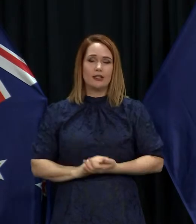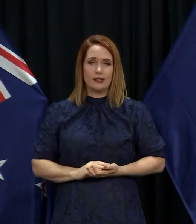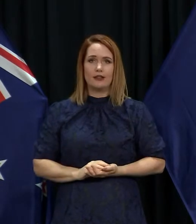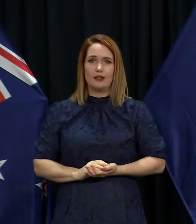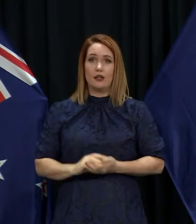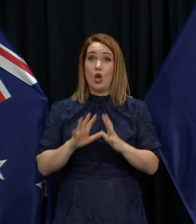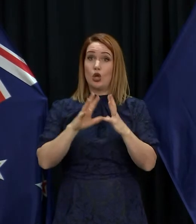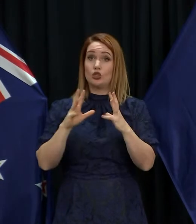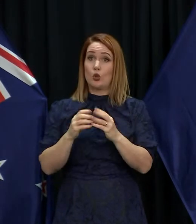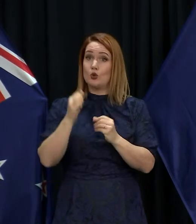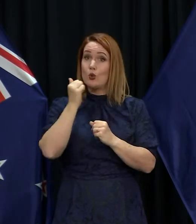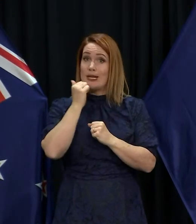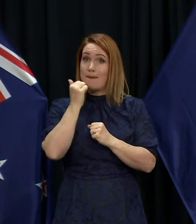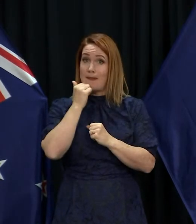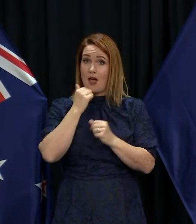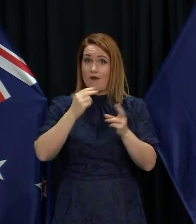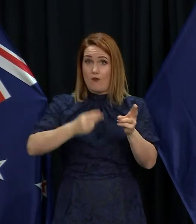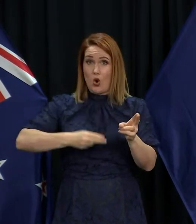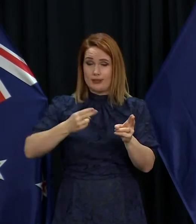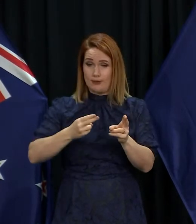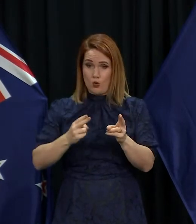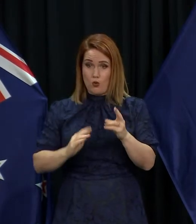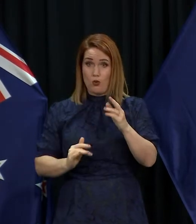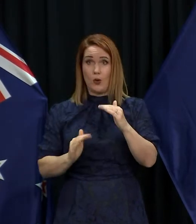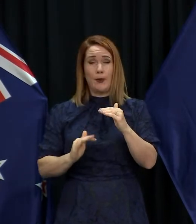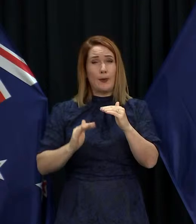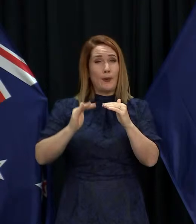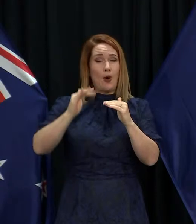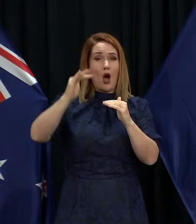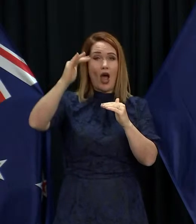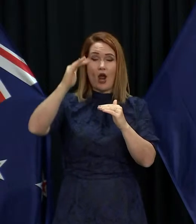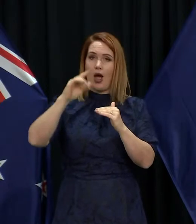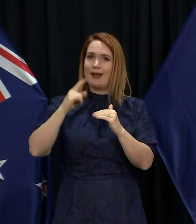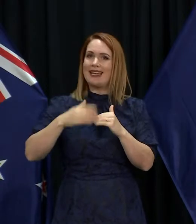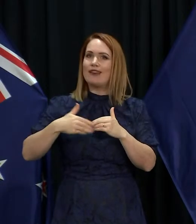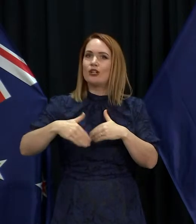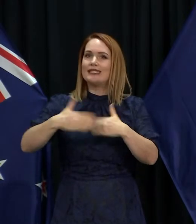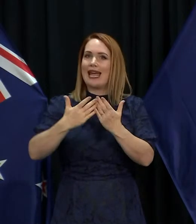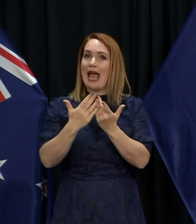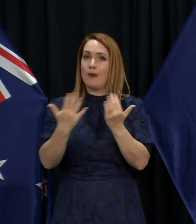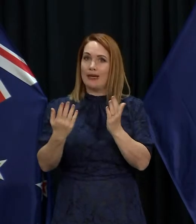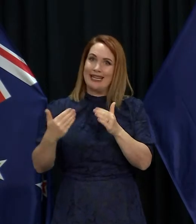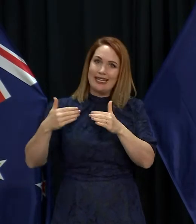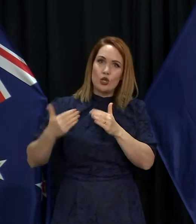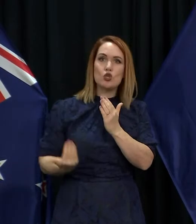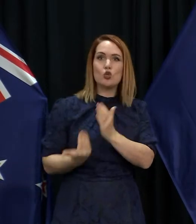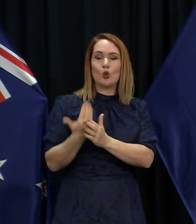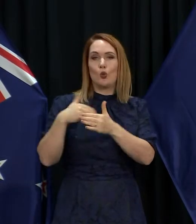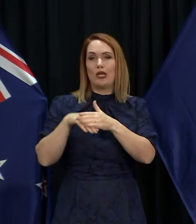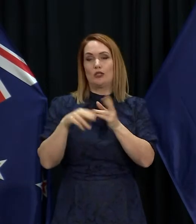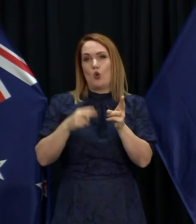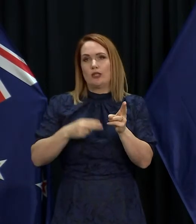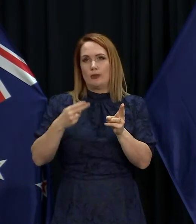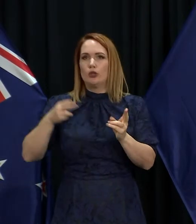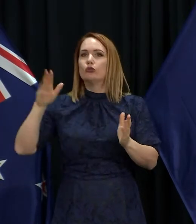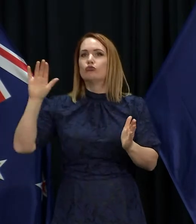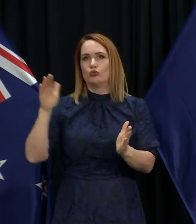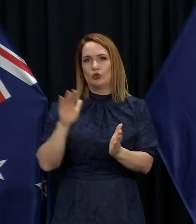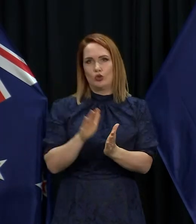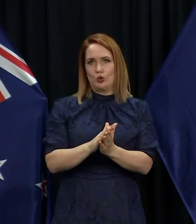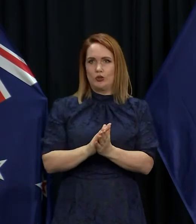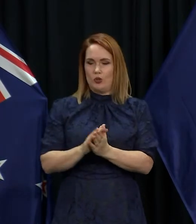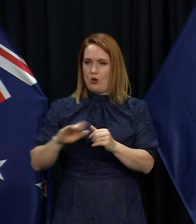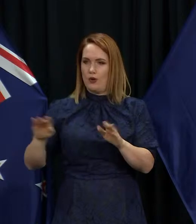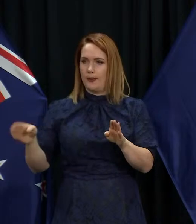of hospitalisations has stayed up quite high, the number of new admissions each day has dropped and almost following a perfect bell